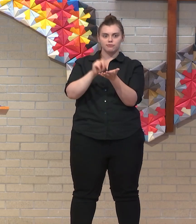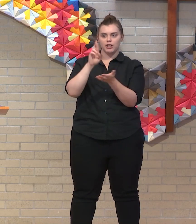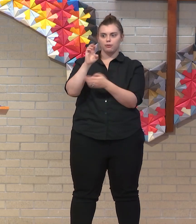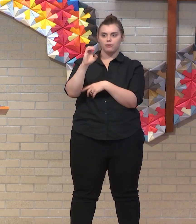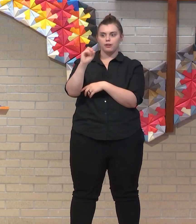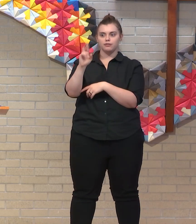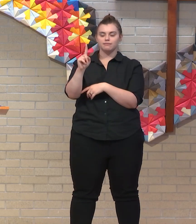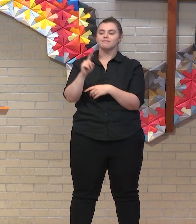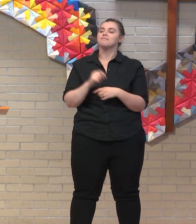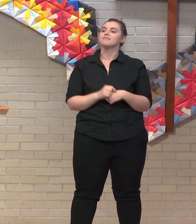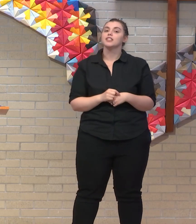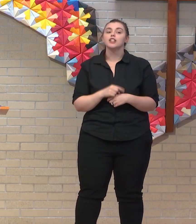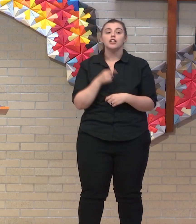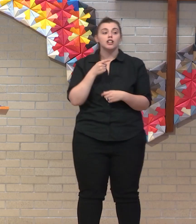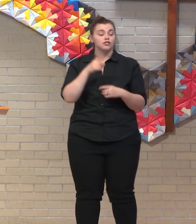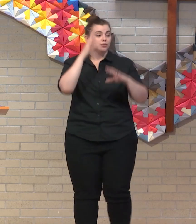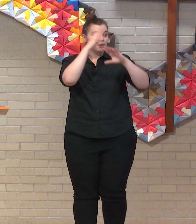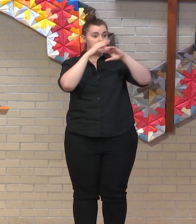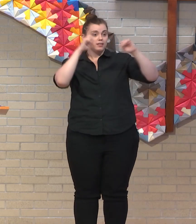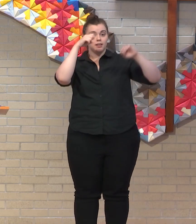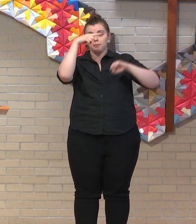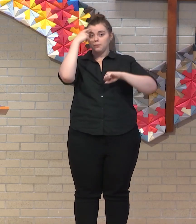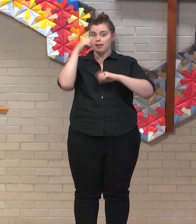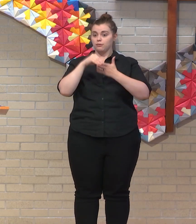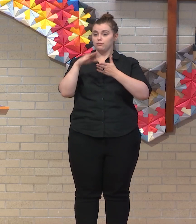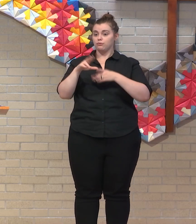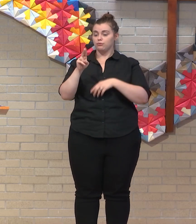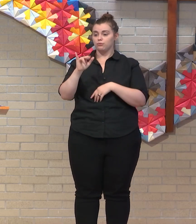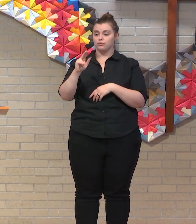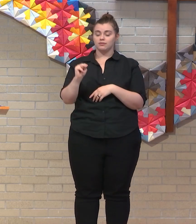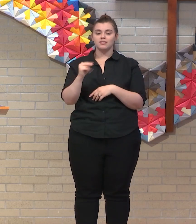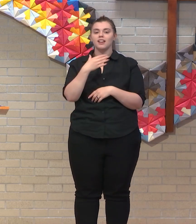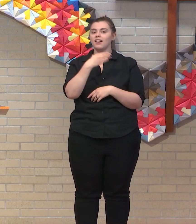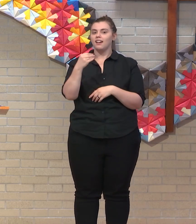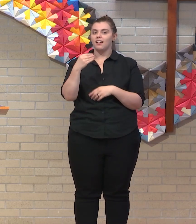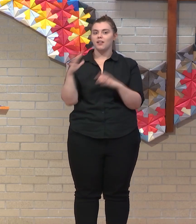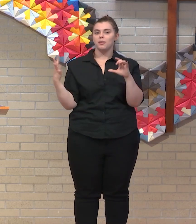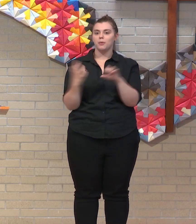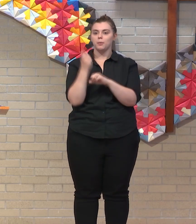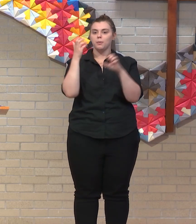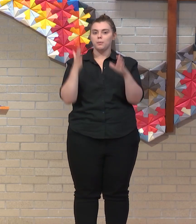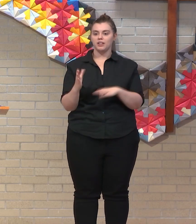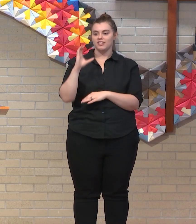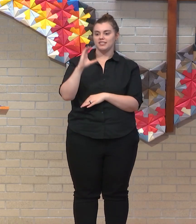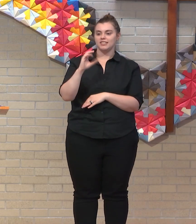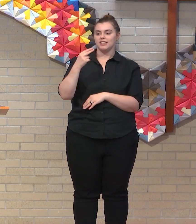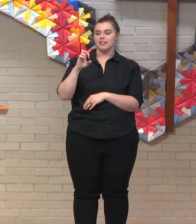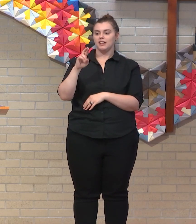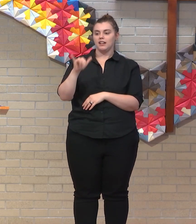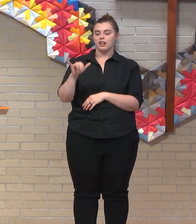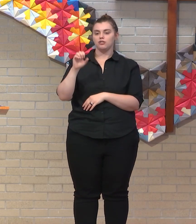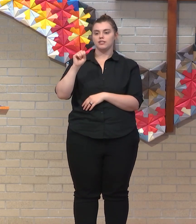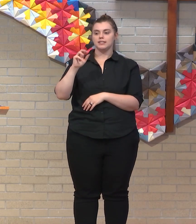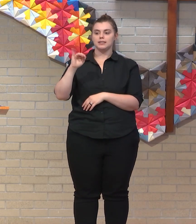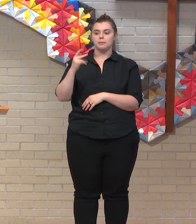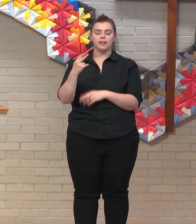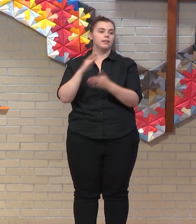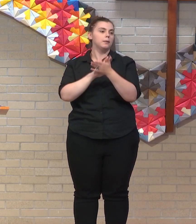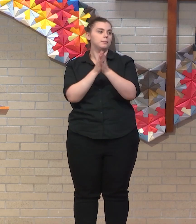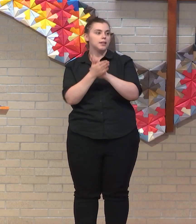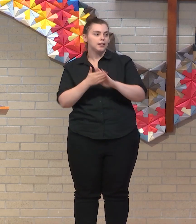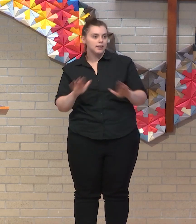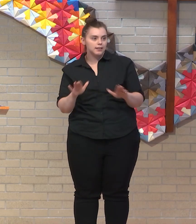Record. She served as president of the Black Student Union and was the winner of the C. Henry Smith Peace Oratorical